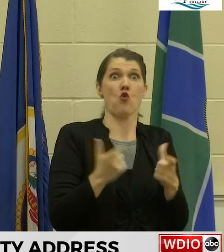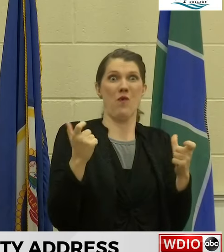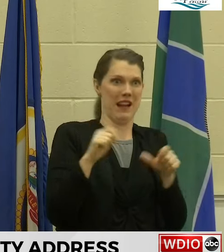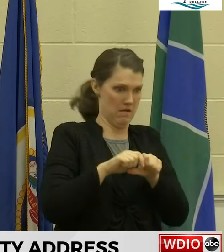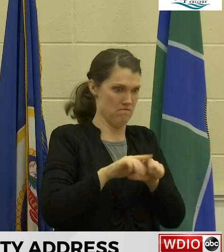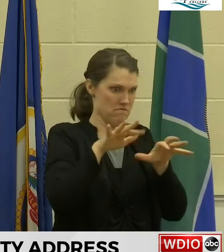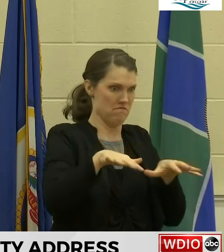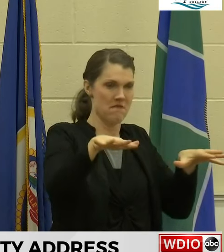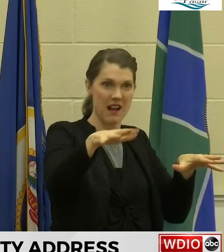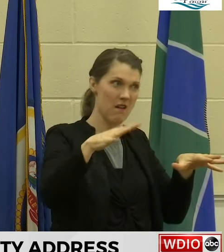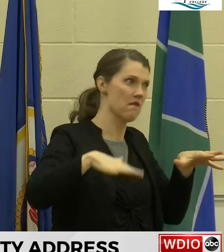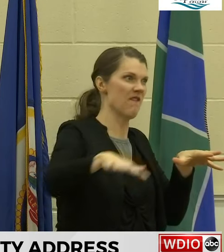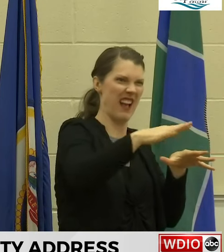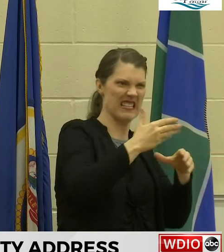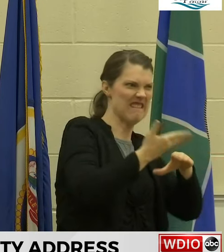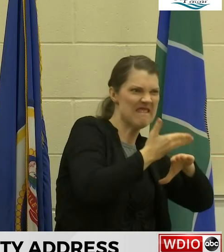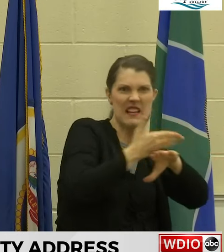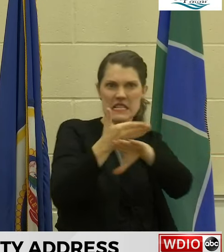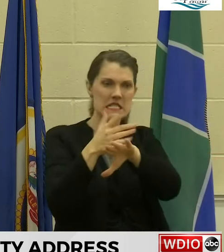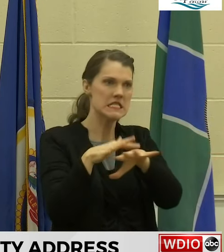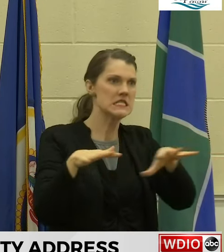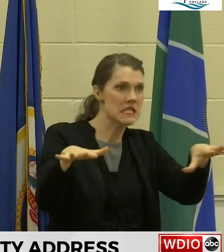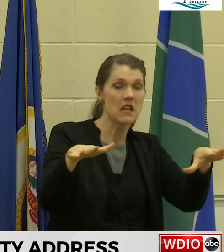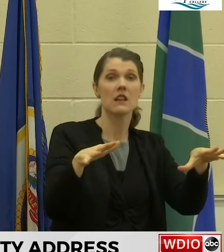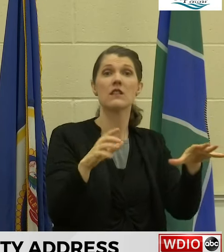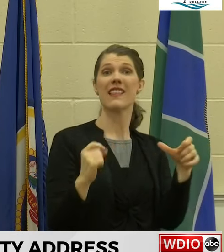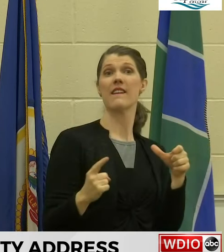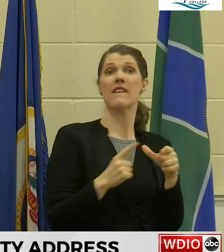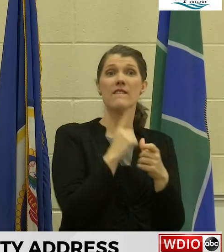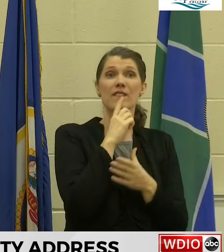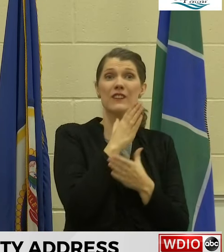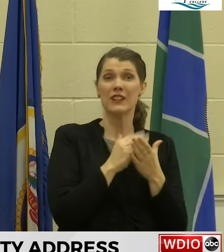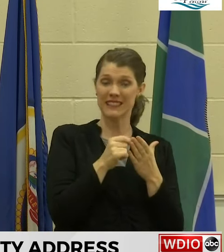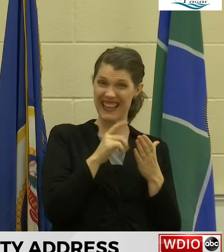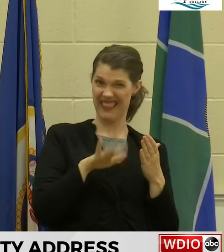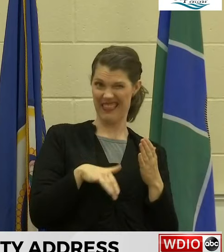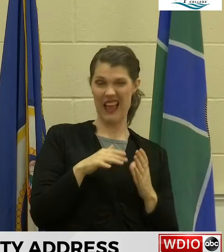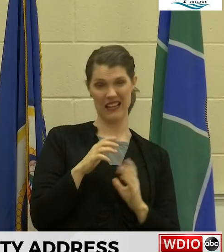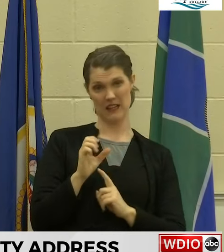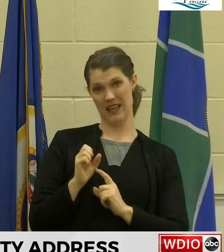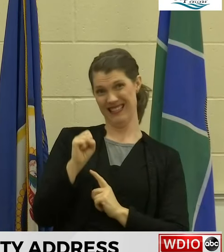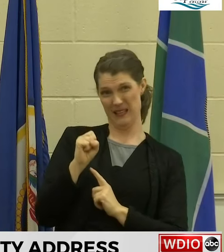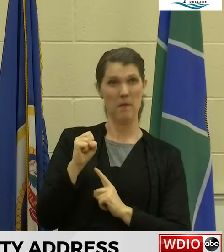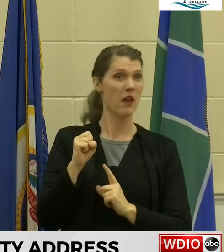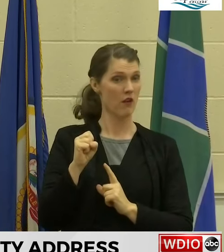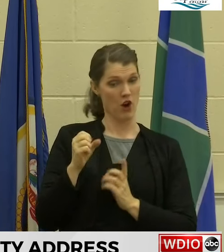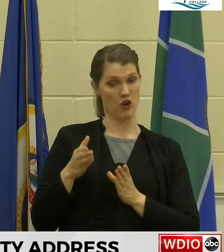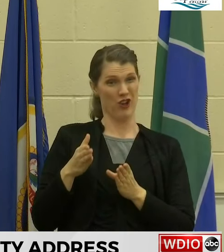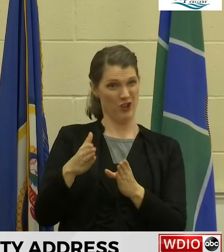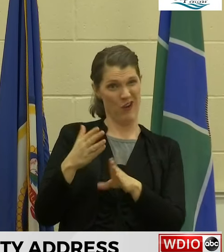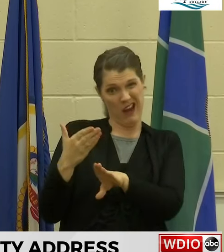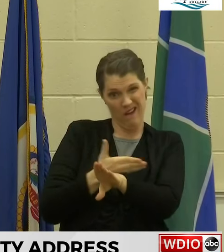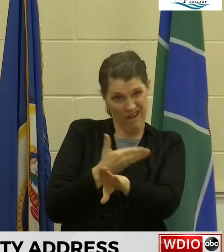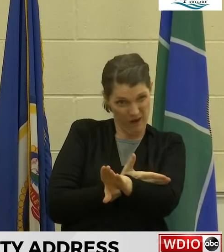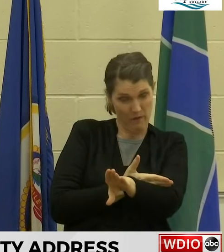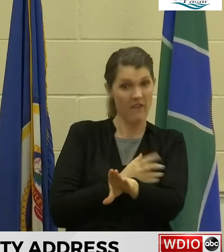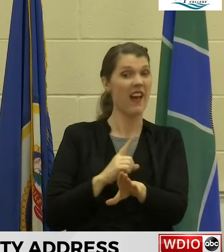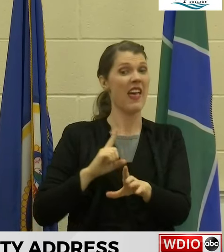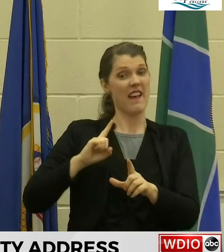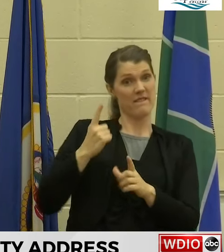region. We successfully finished the first phase of the Superior Street rebuild and started phase